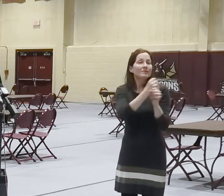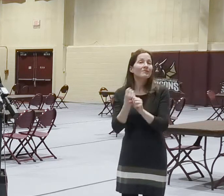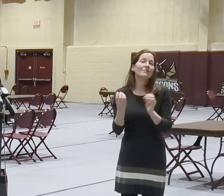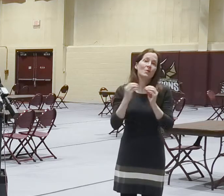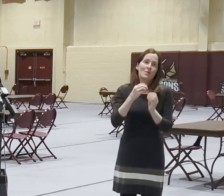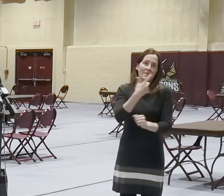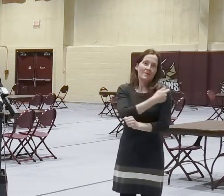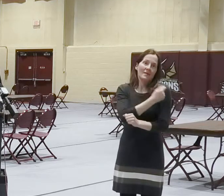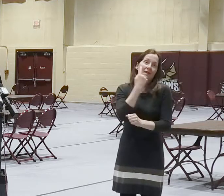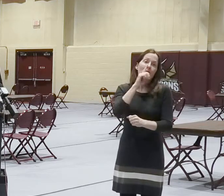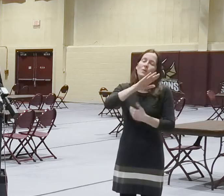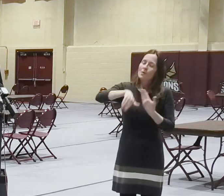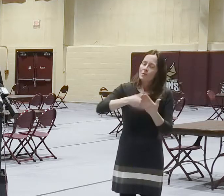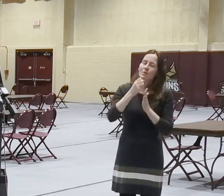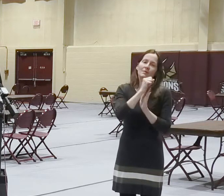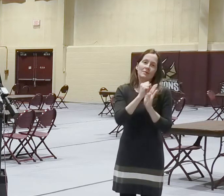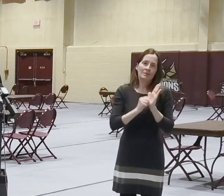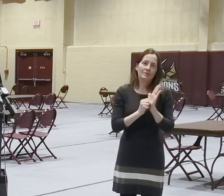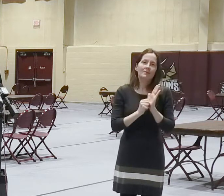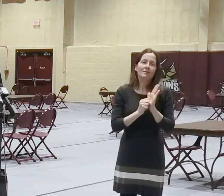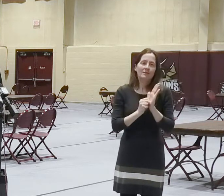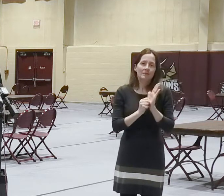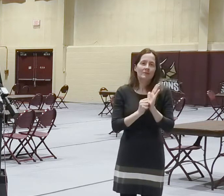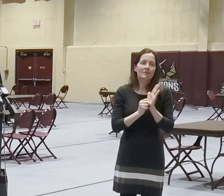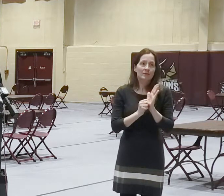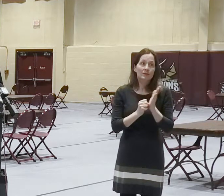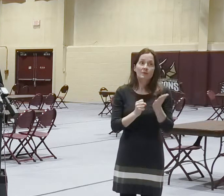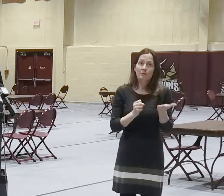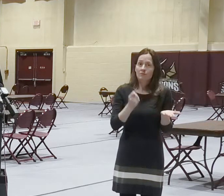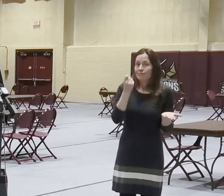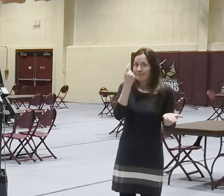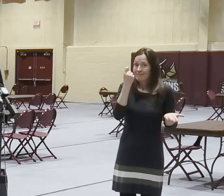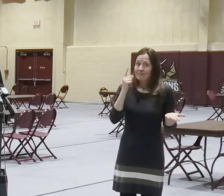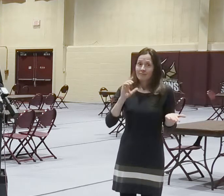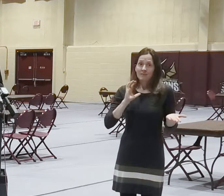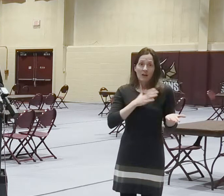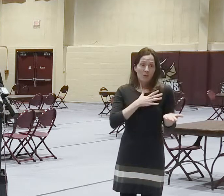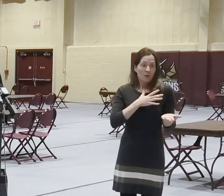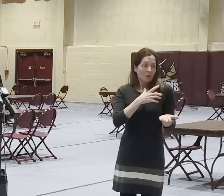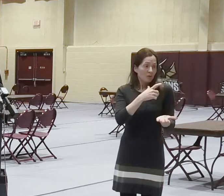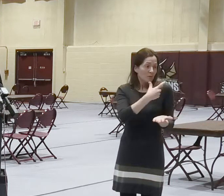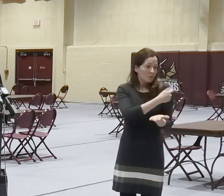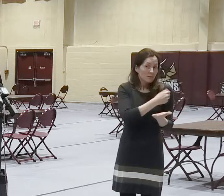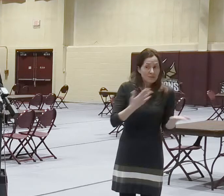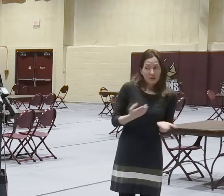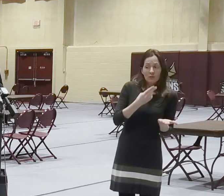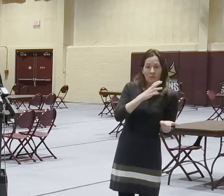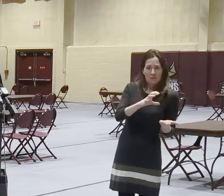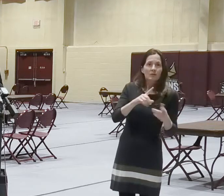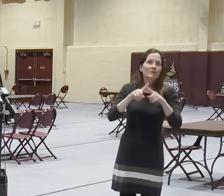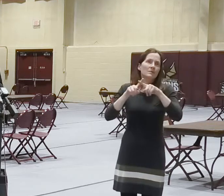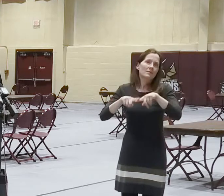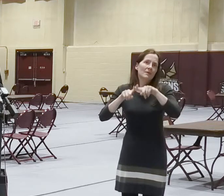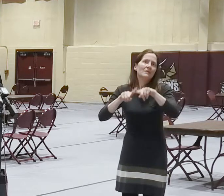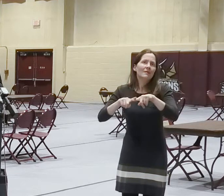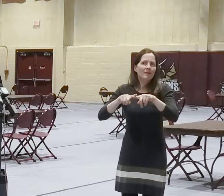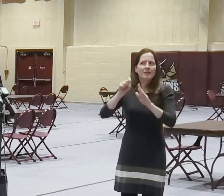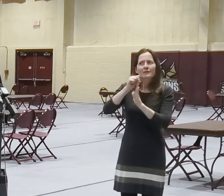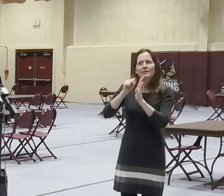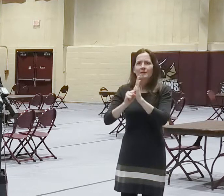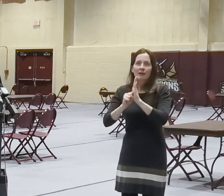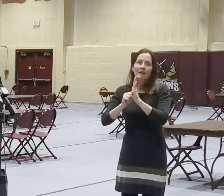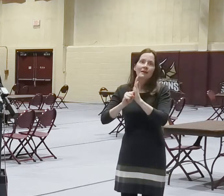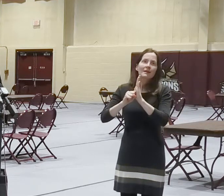state. Our vaccination efforts depend upon this advocacy and federal